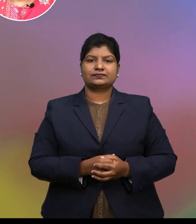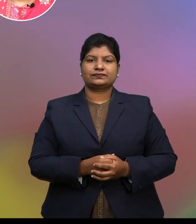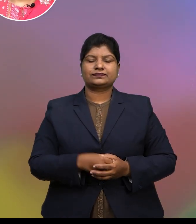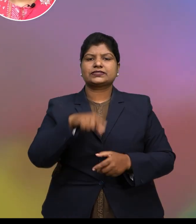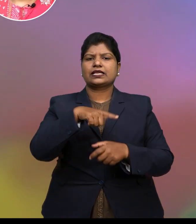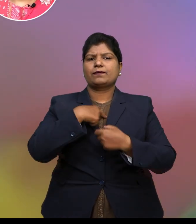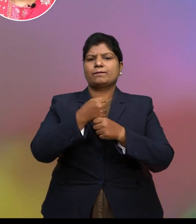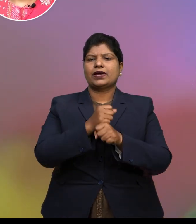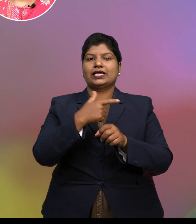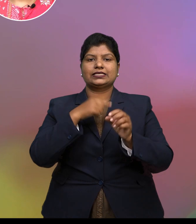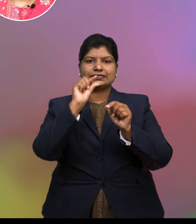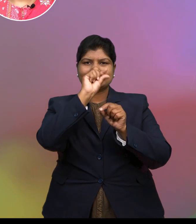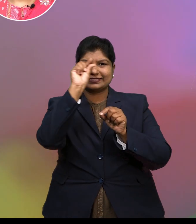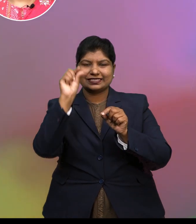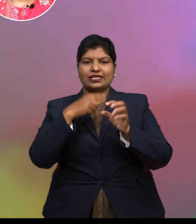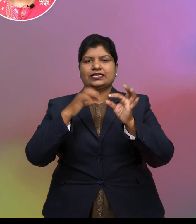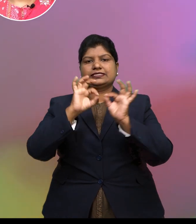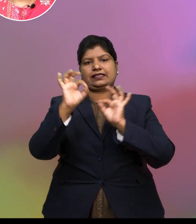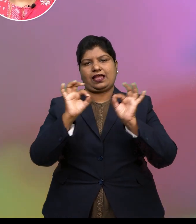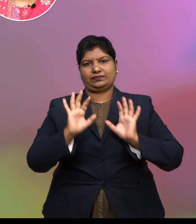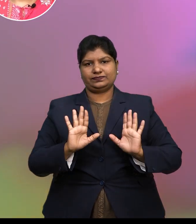made up of cells.